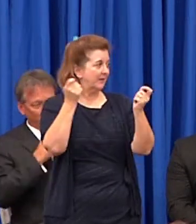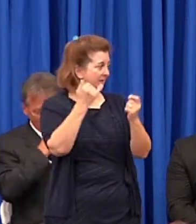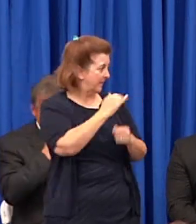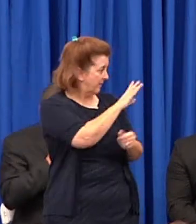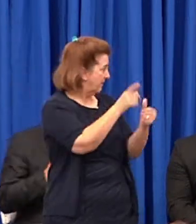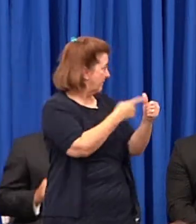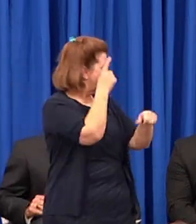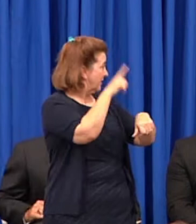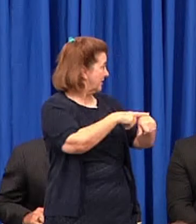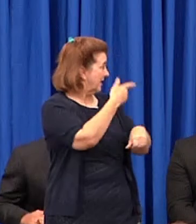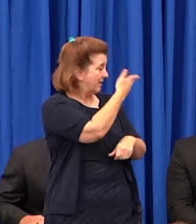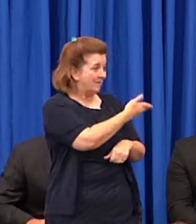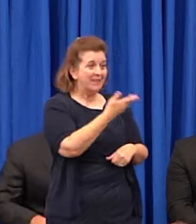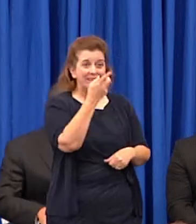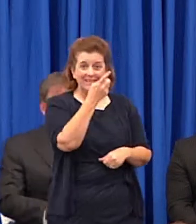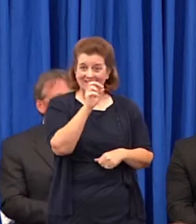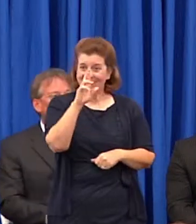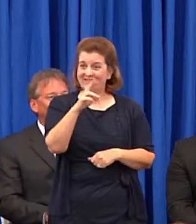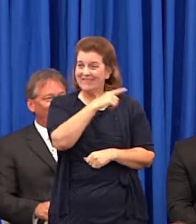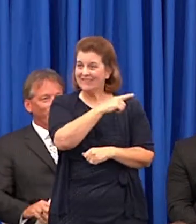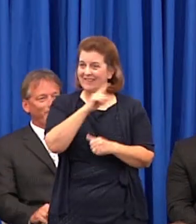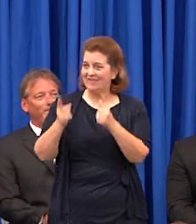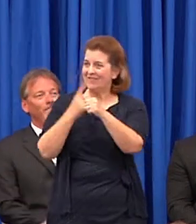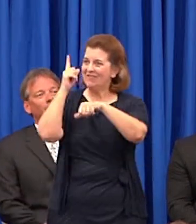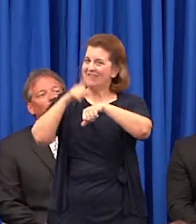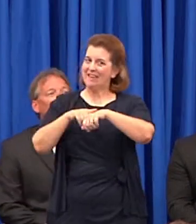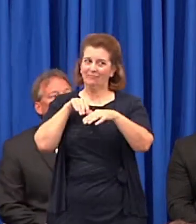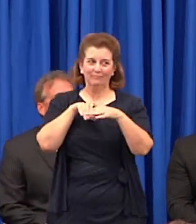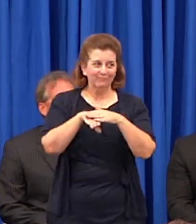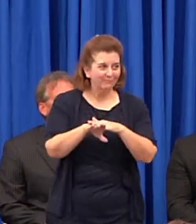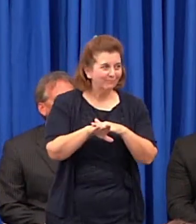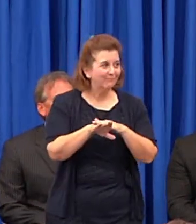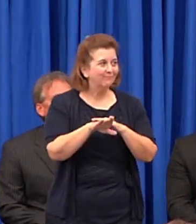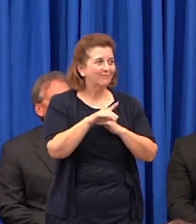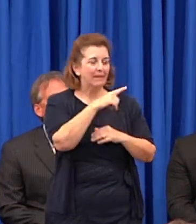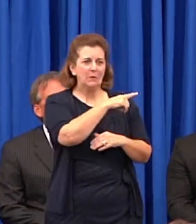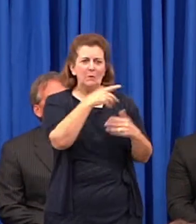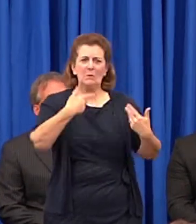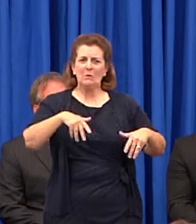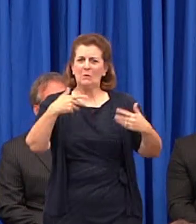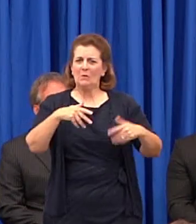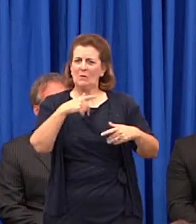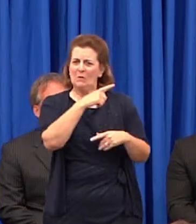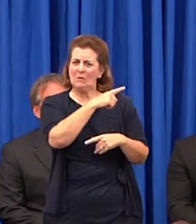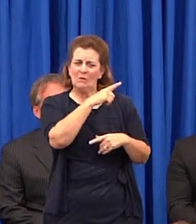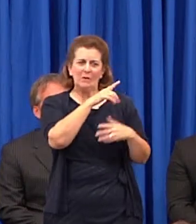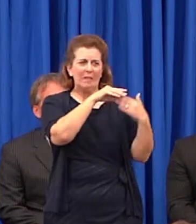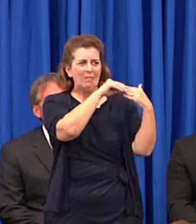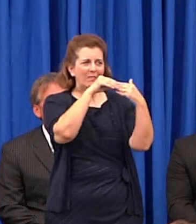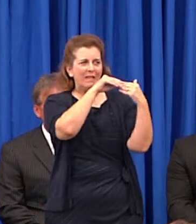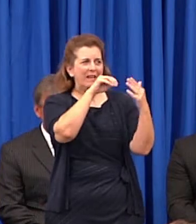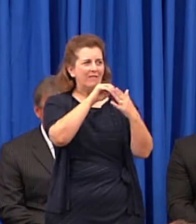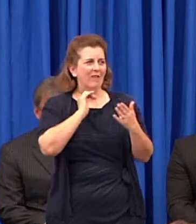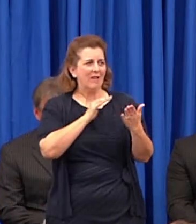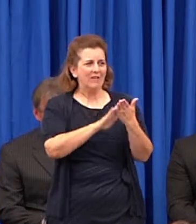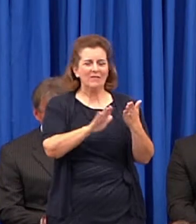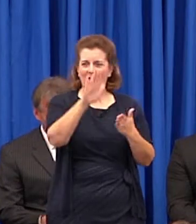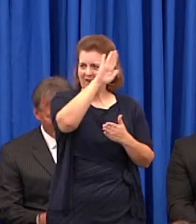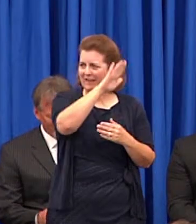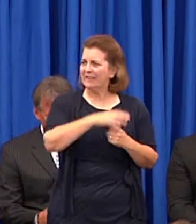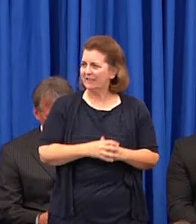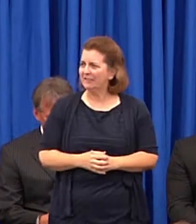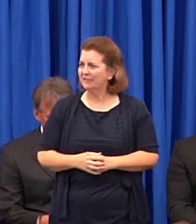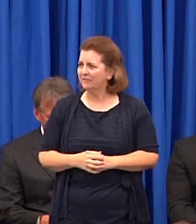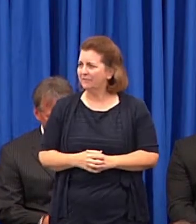first time to attend our ceremony, so he's in for a treat. As a literary giant in our college, he's going to love the symbolism of today.